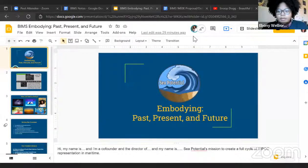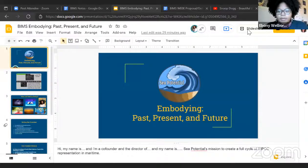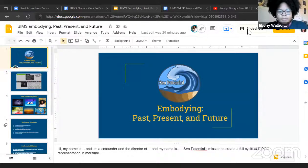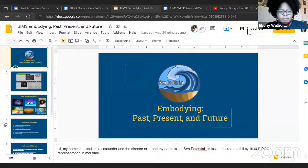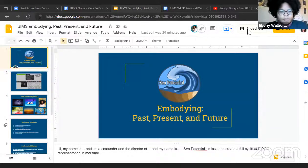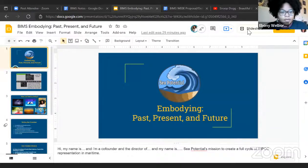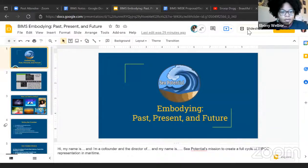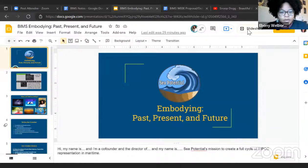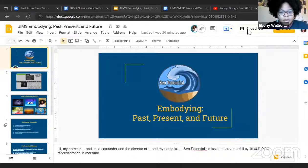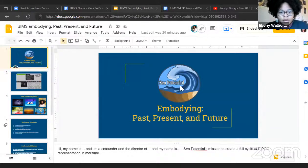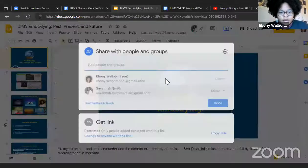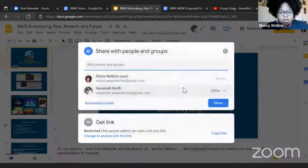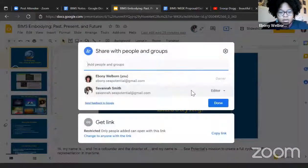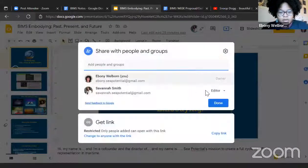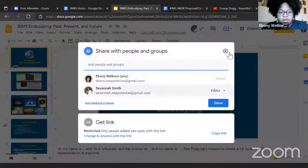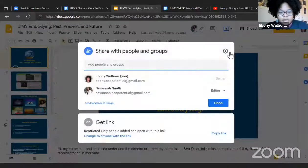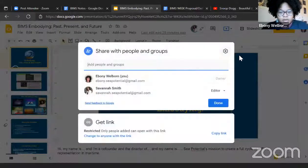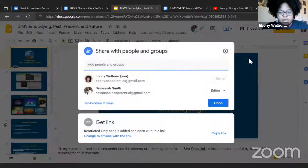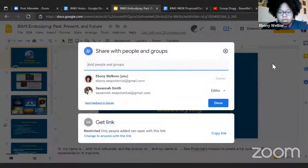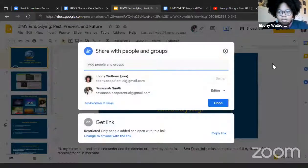So,